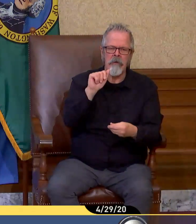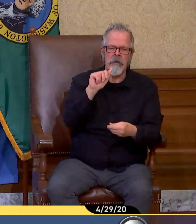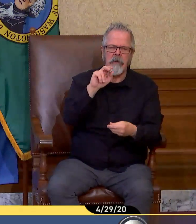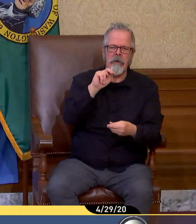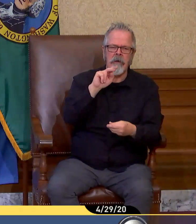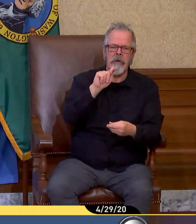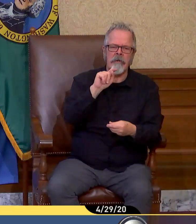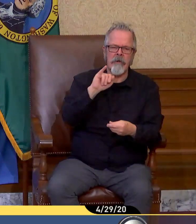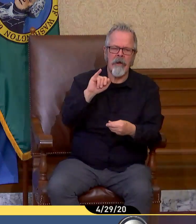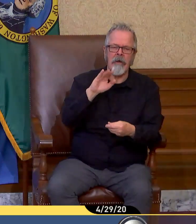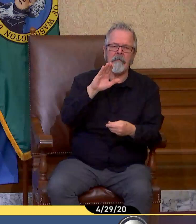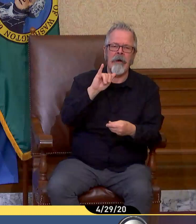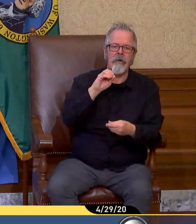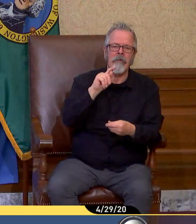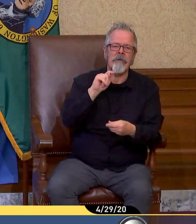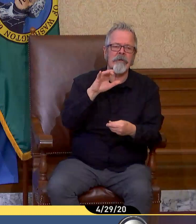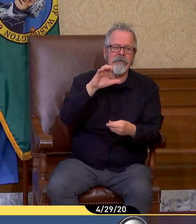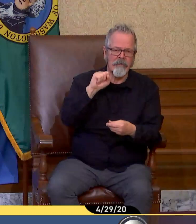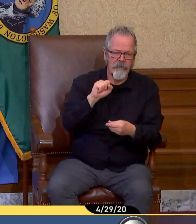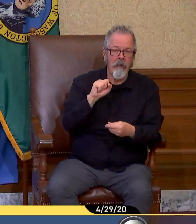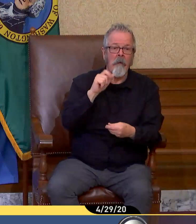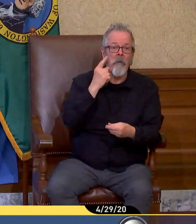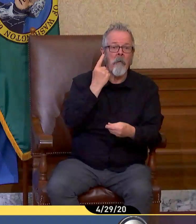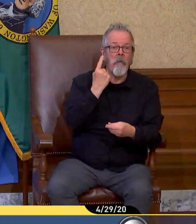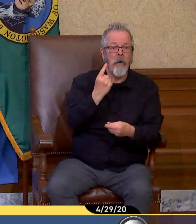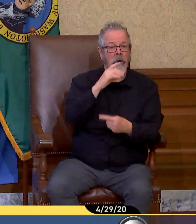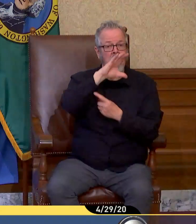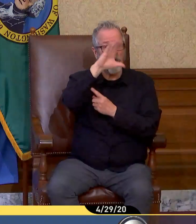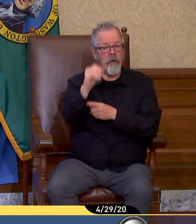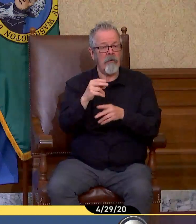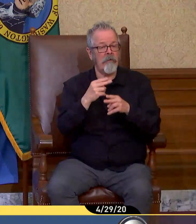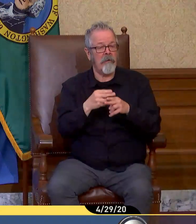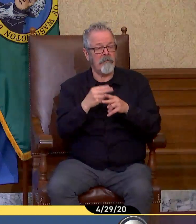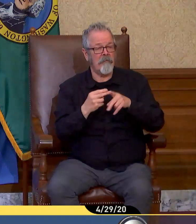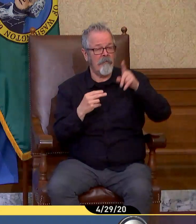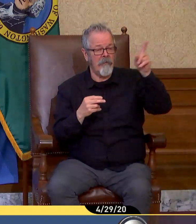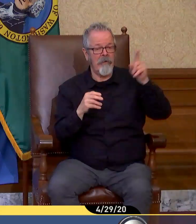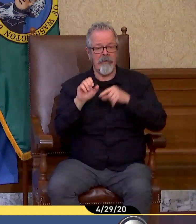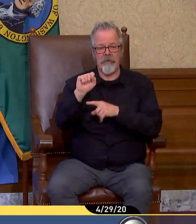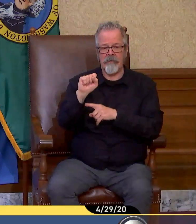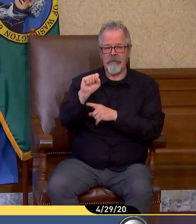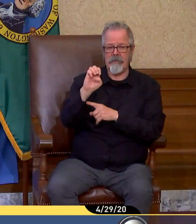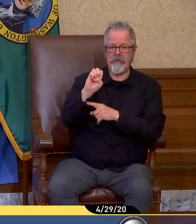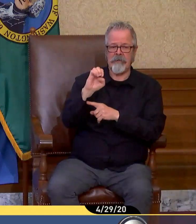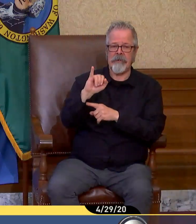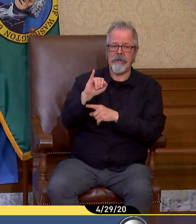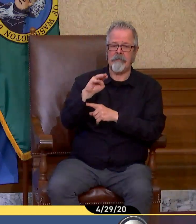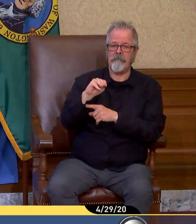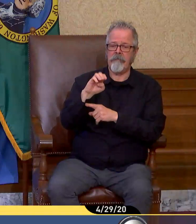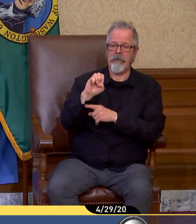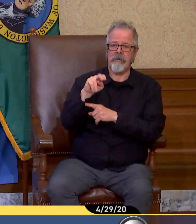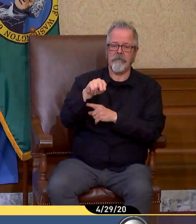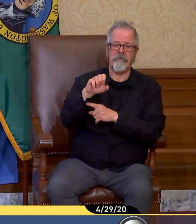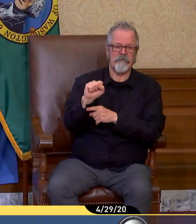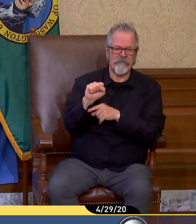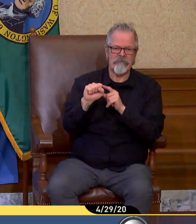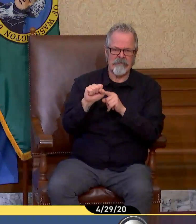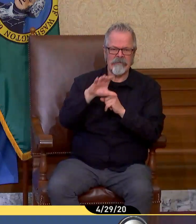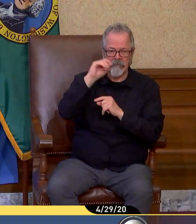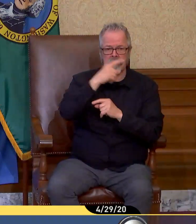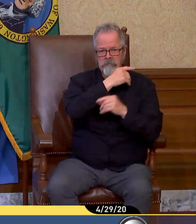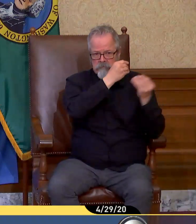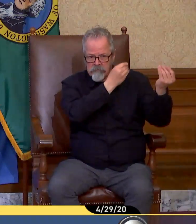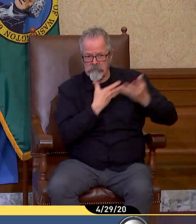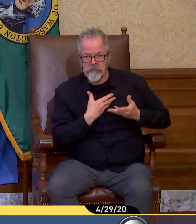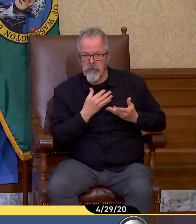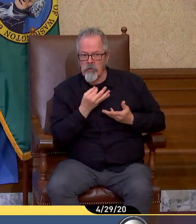antibody testing. And that will be useful for surveillance purposes, so we can get a handle of what the percentage of people is